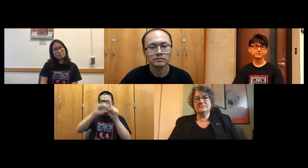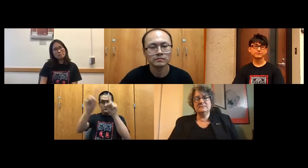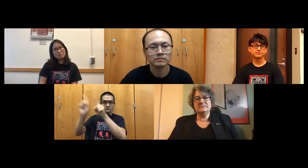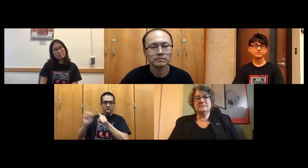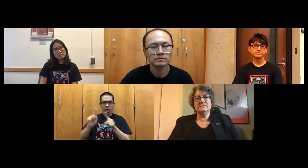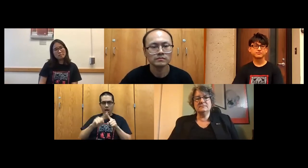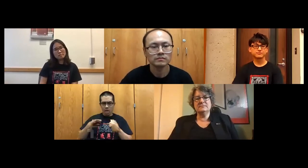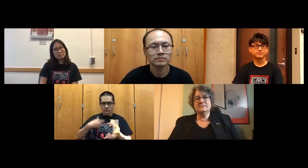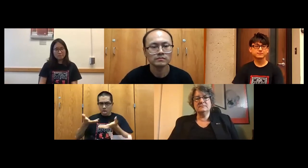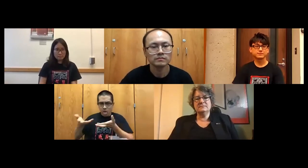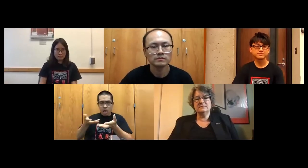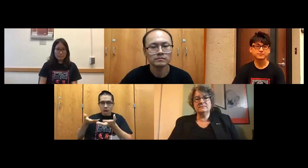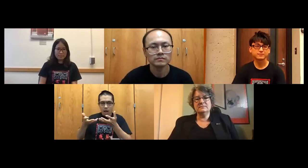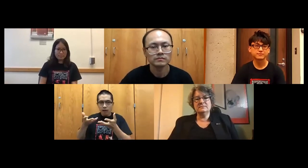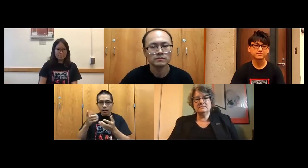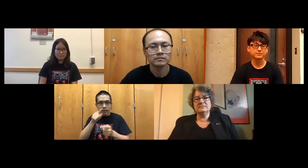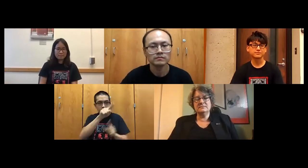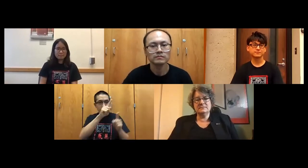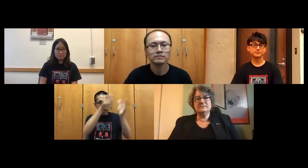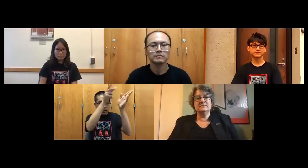And Chinese Sign Language, along with